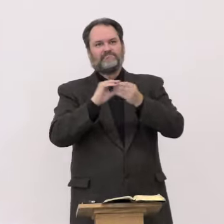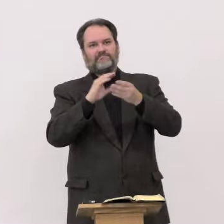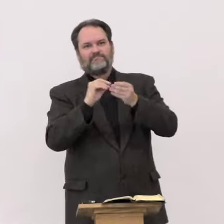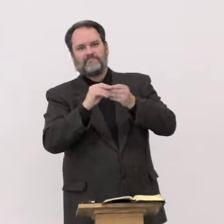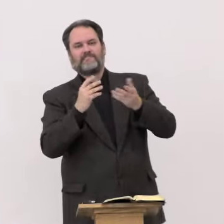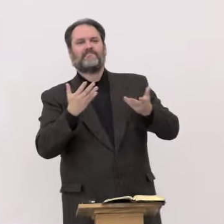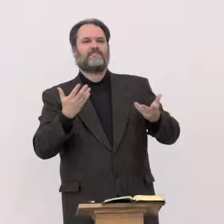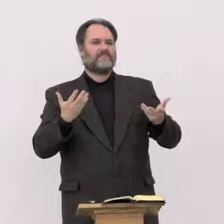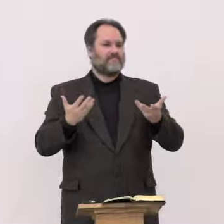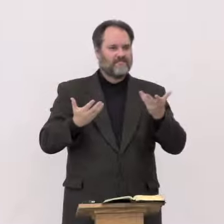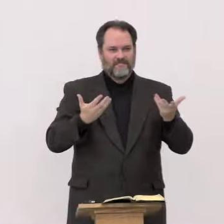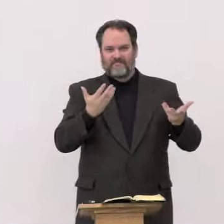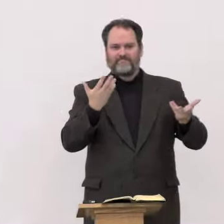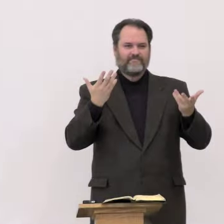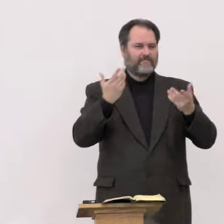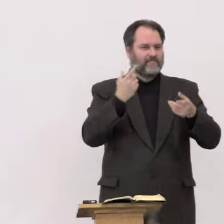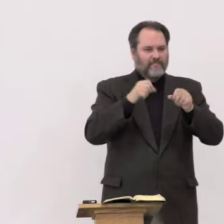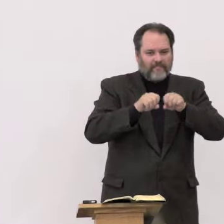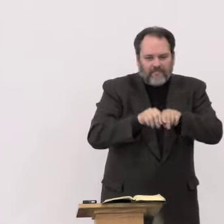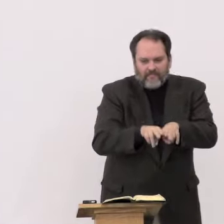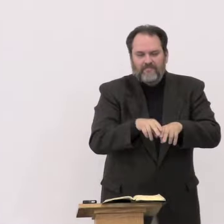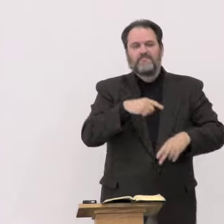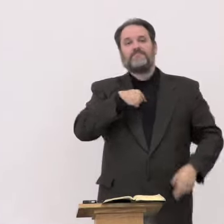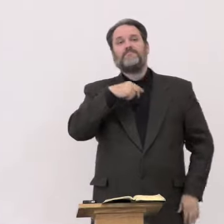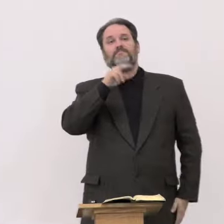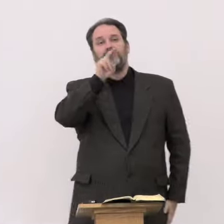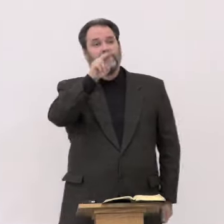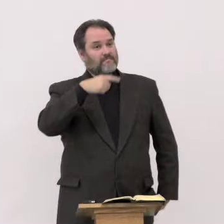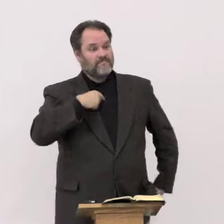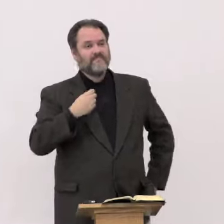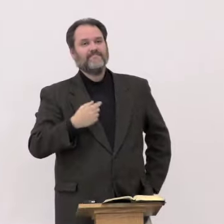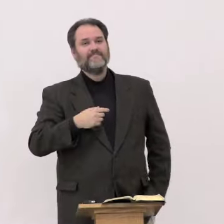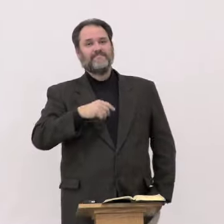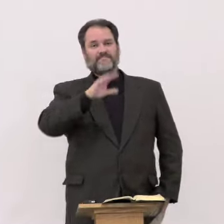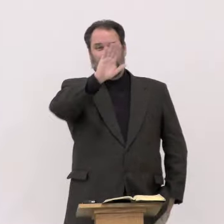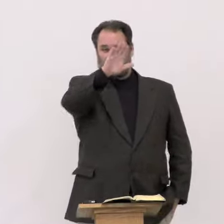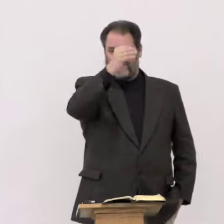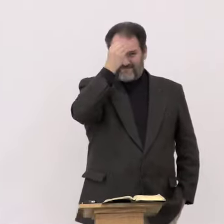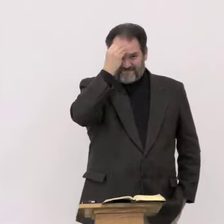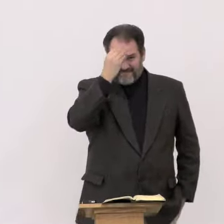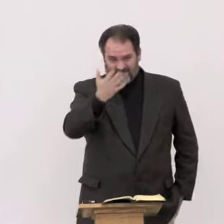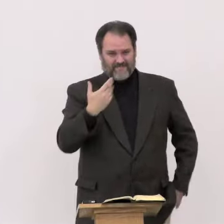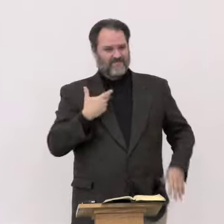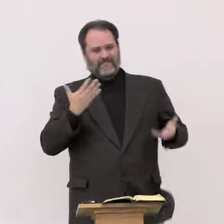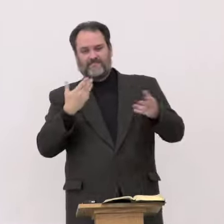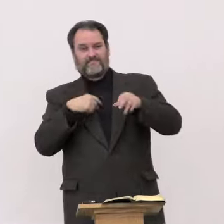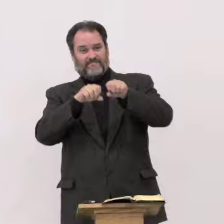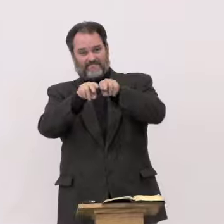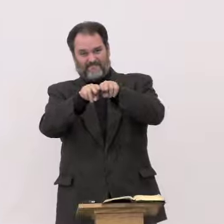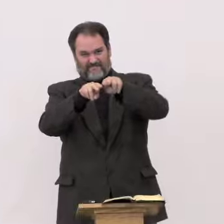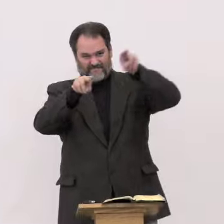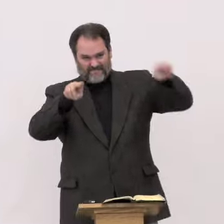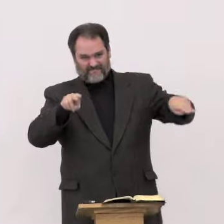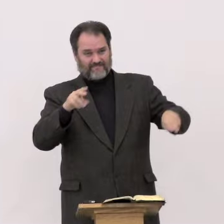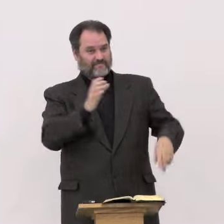and stuff, and like, and I think I let them know.